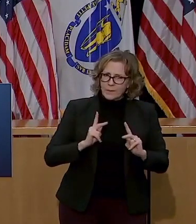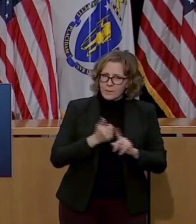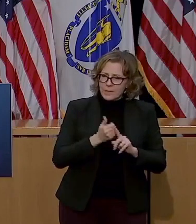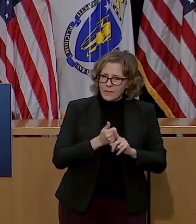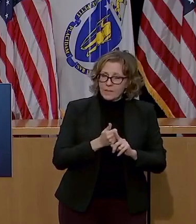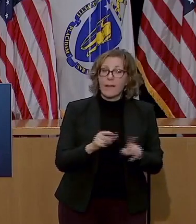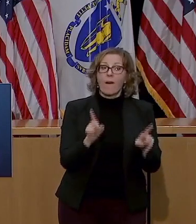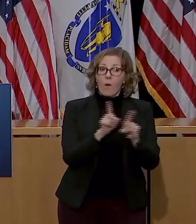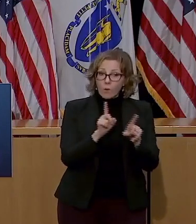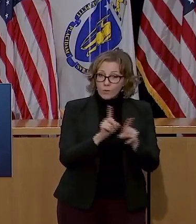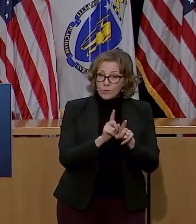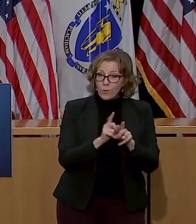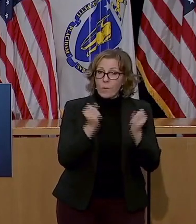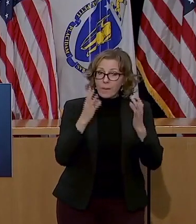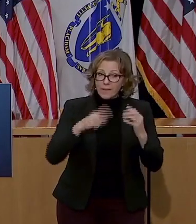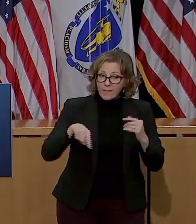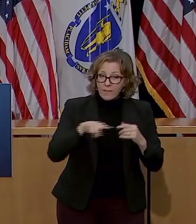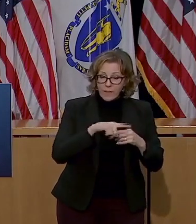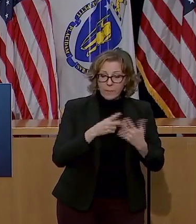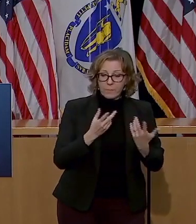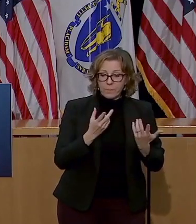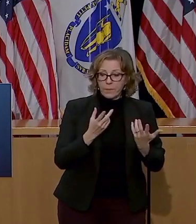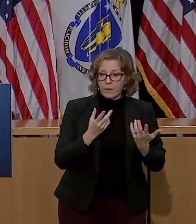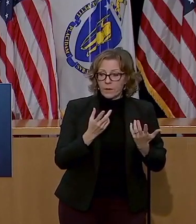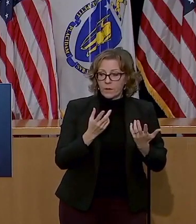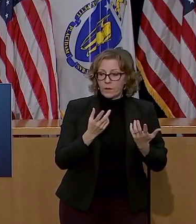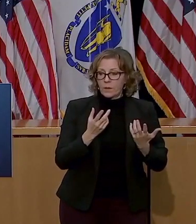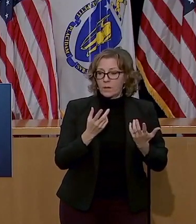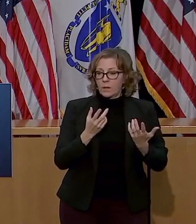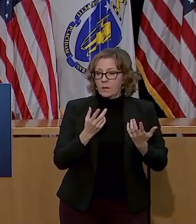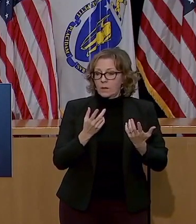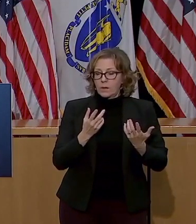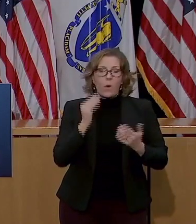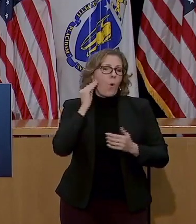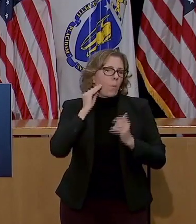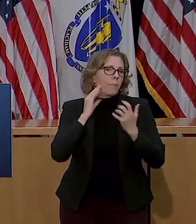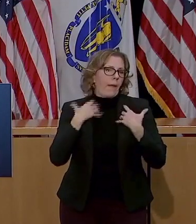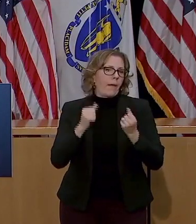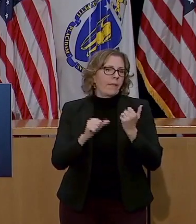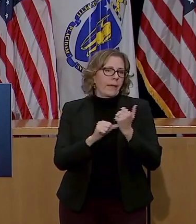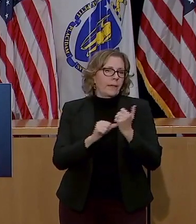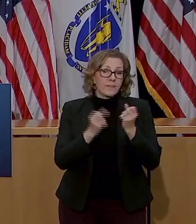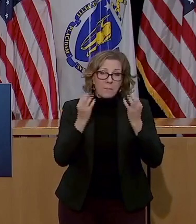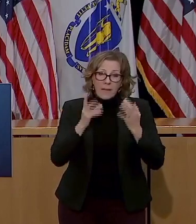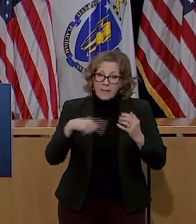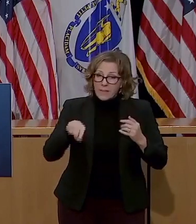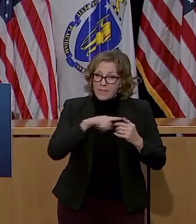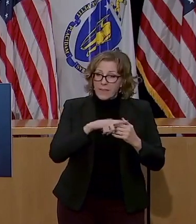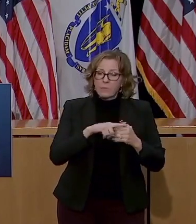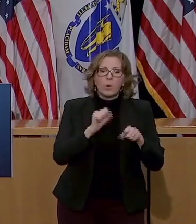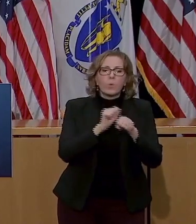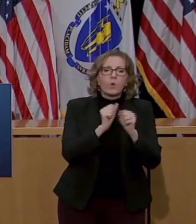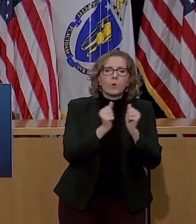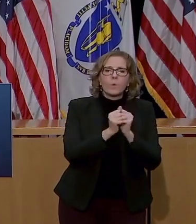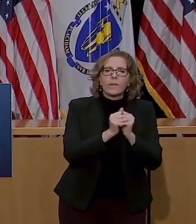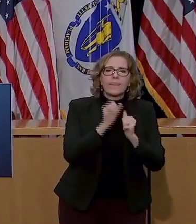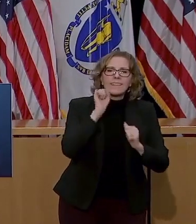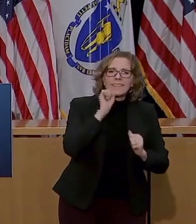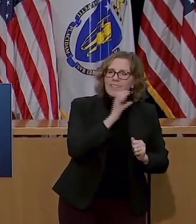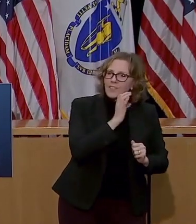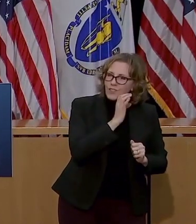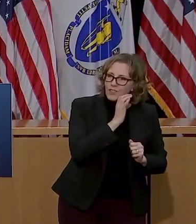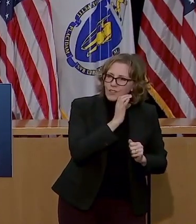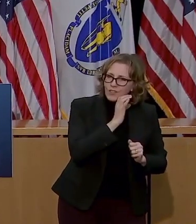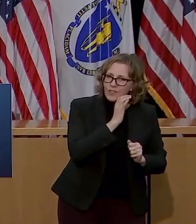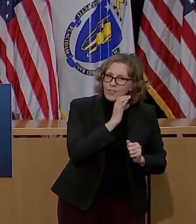many cases, especially home health aides, many seniors who are often people of color who